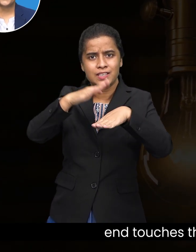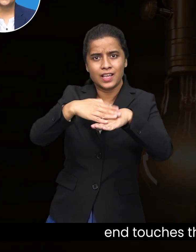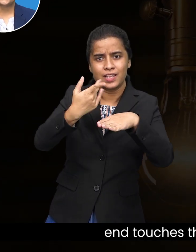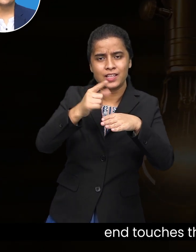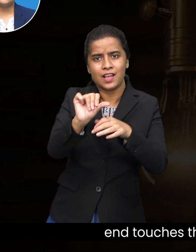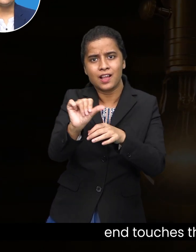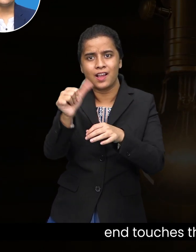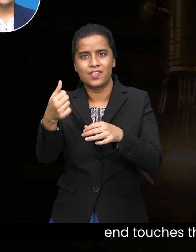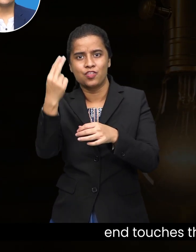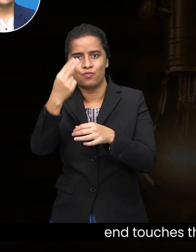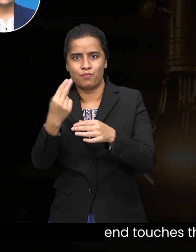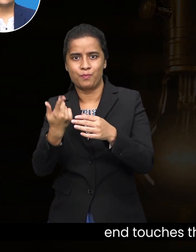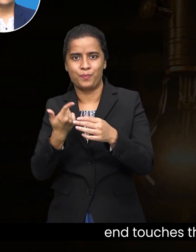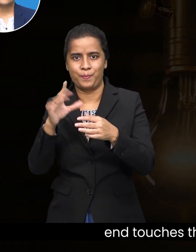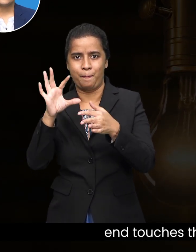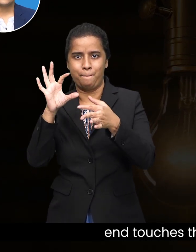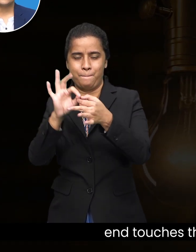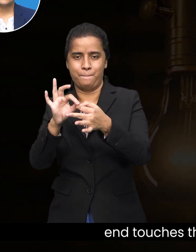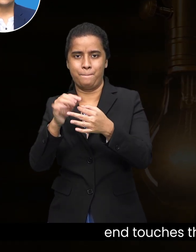pin.